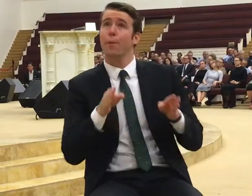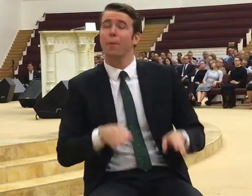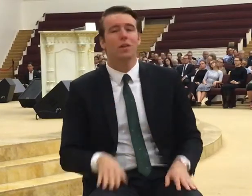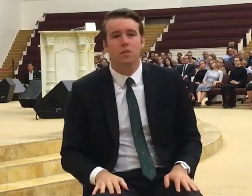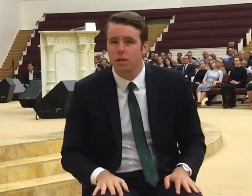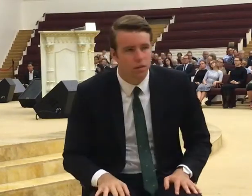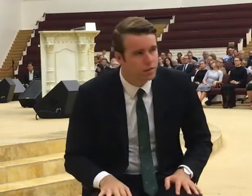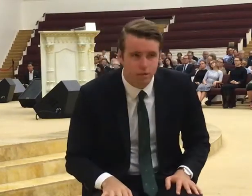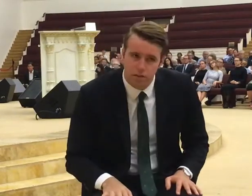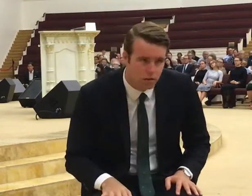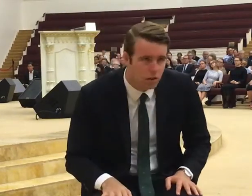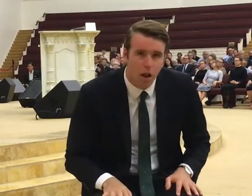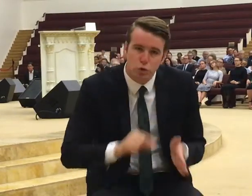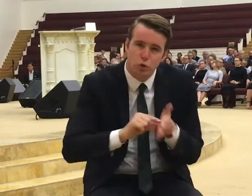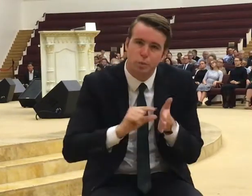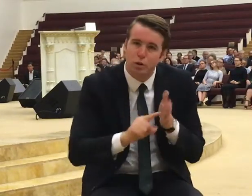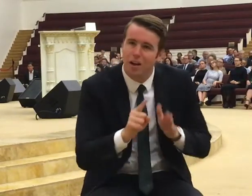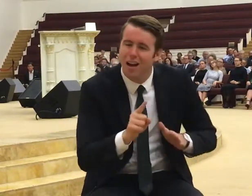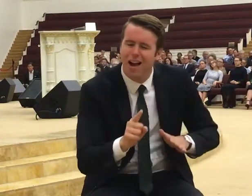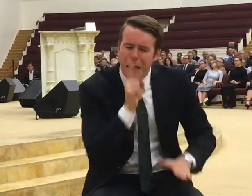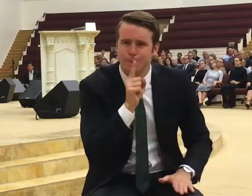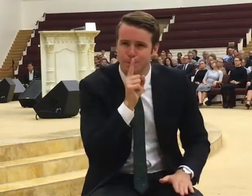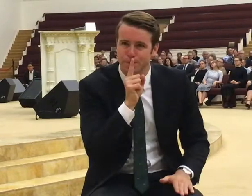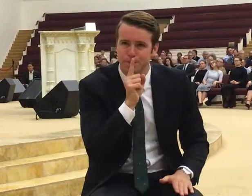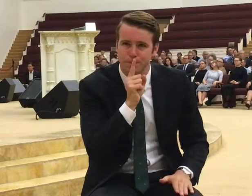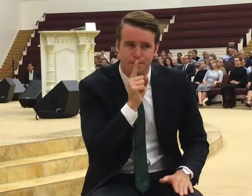which is nowhere in Scripture.